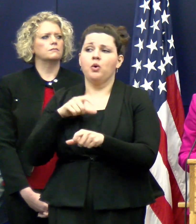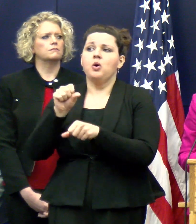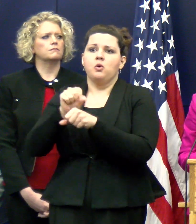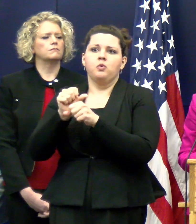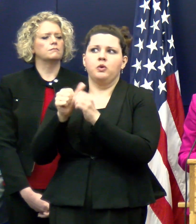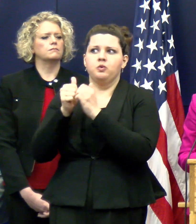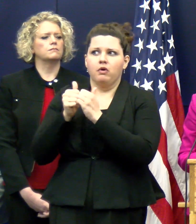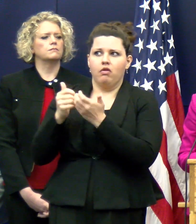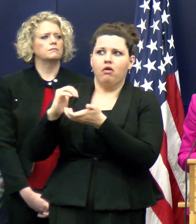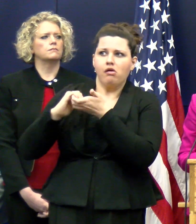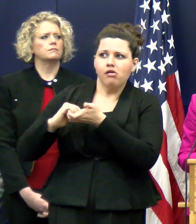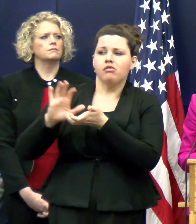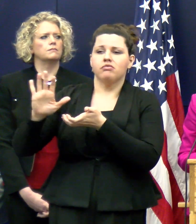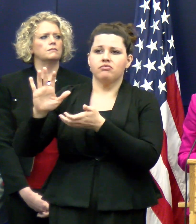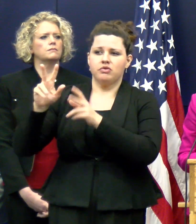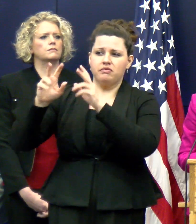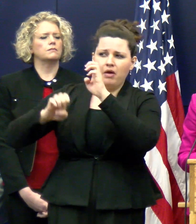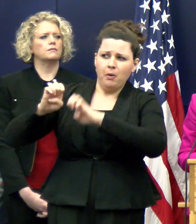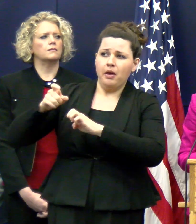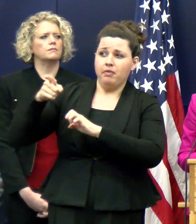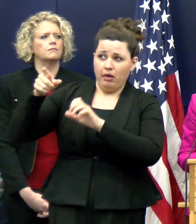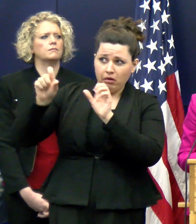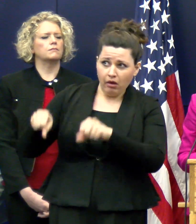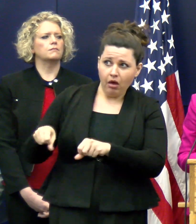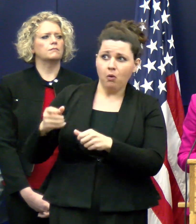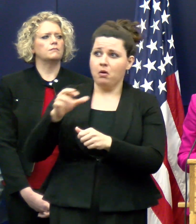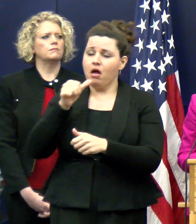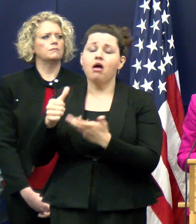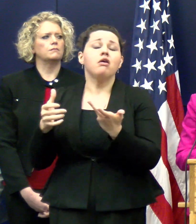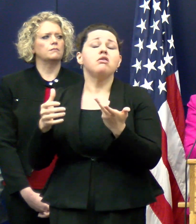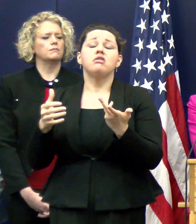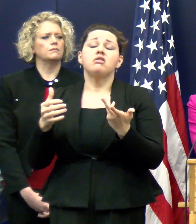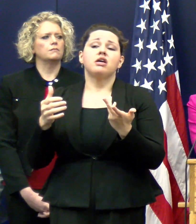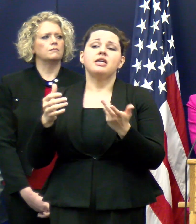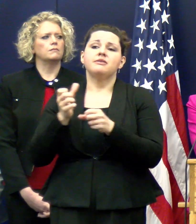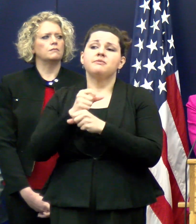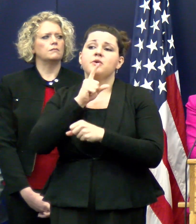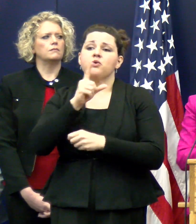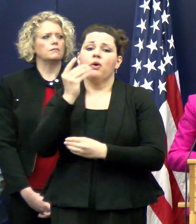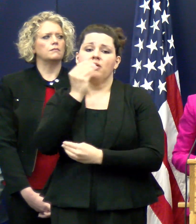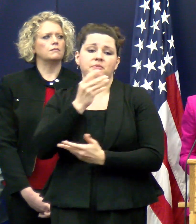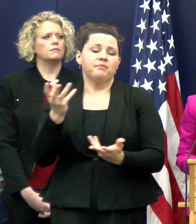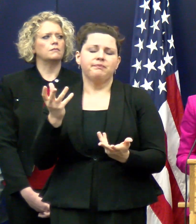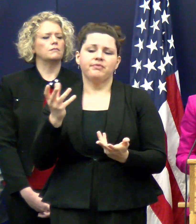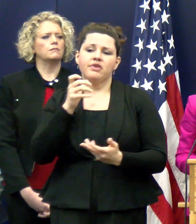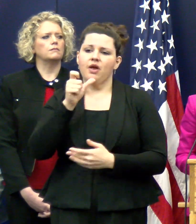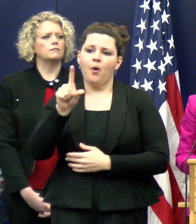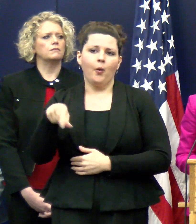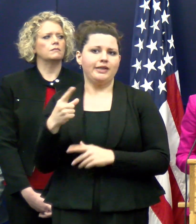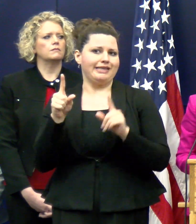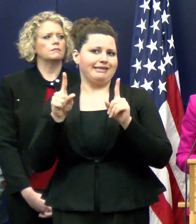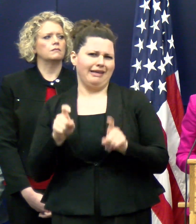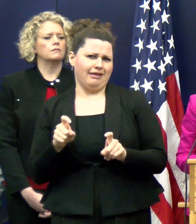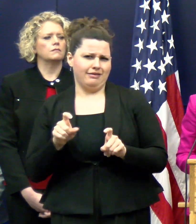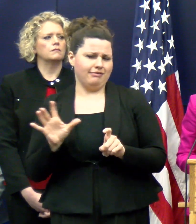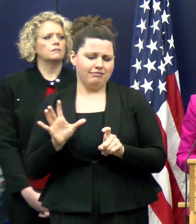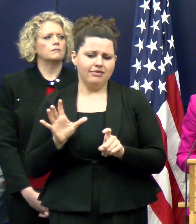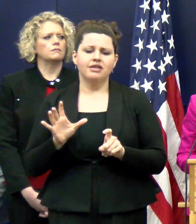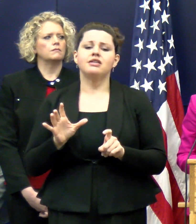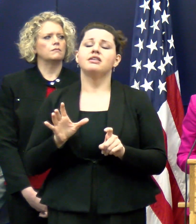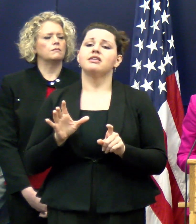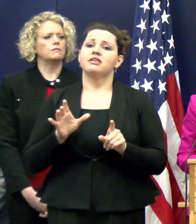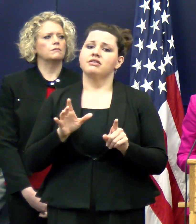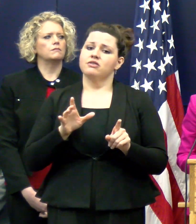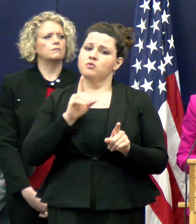them, to evaluate their capabilities. And we also want to make sure that we share that it's not just a test. It's